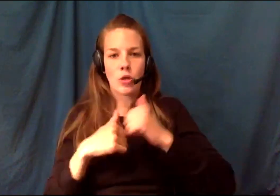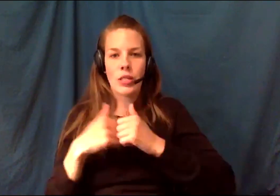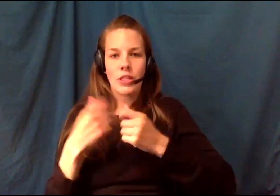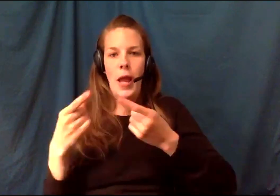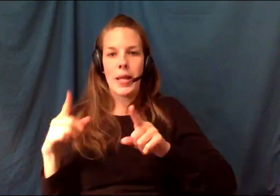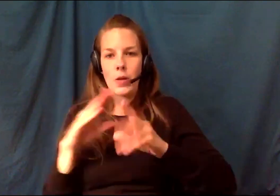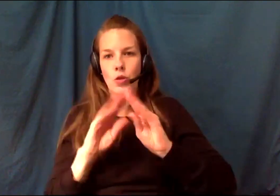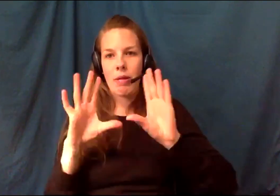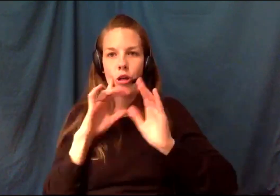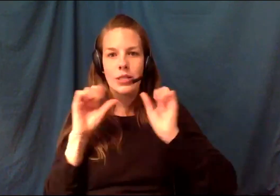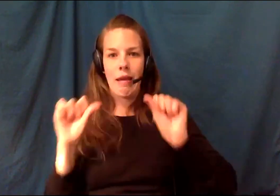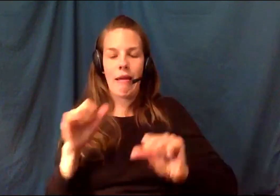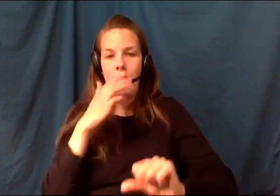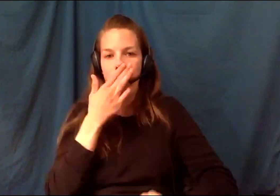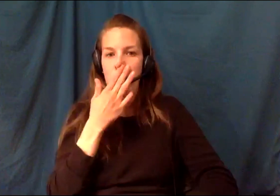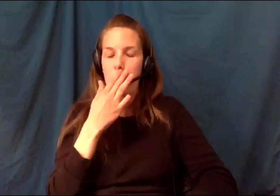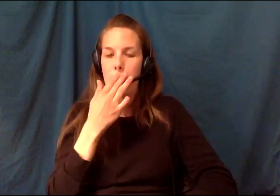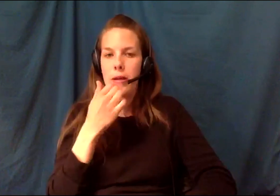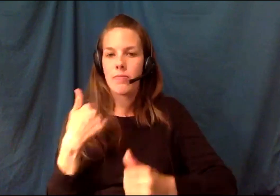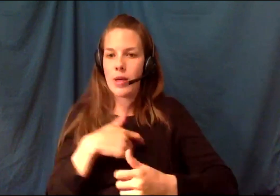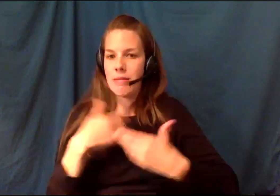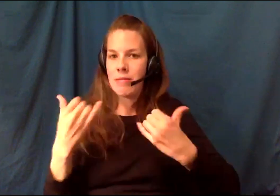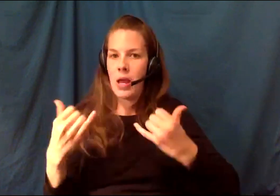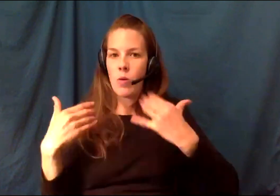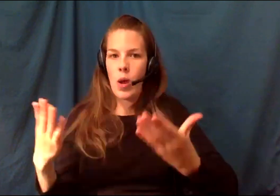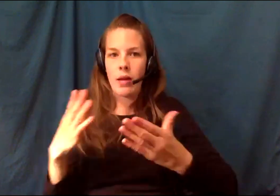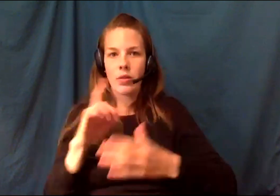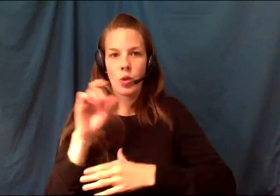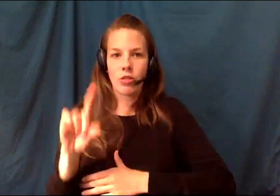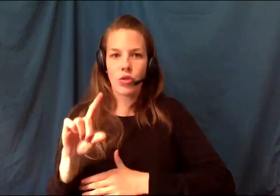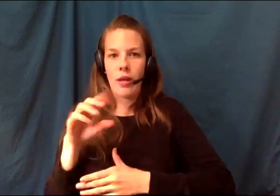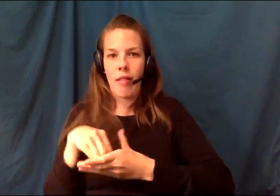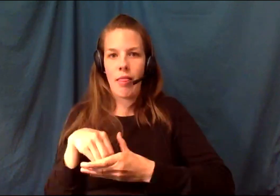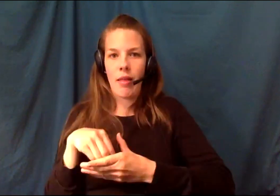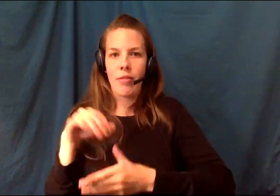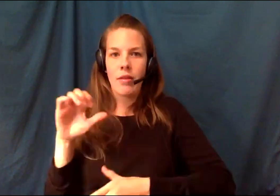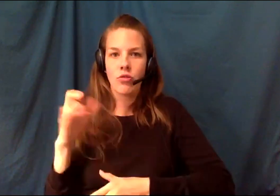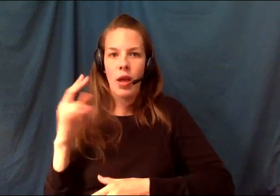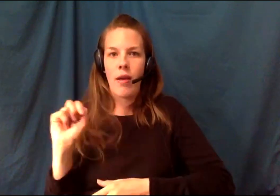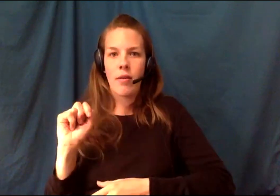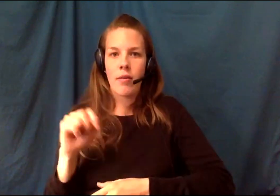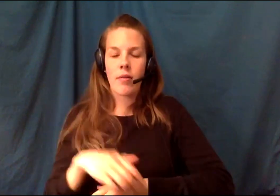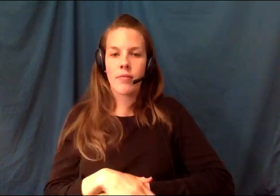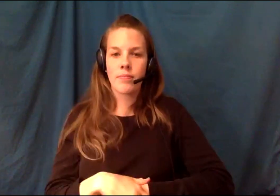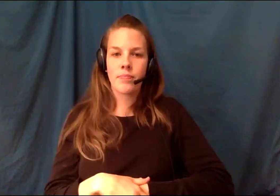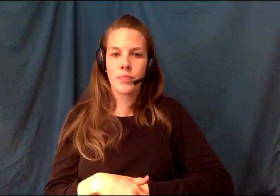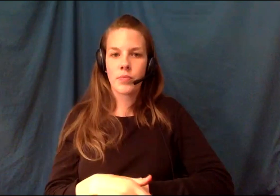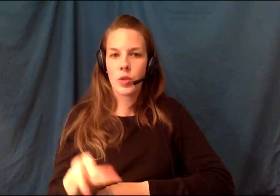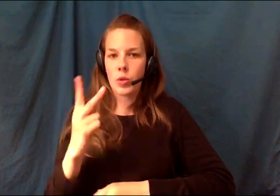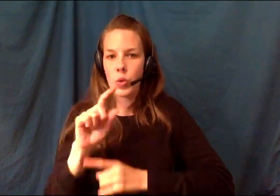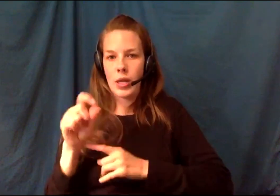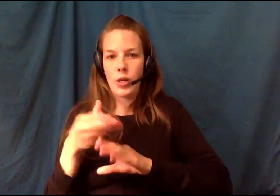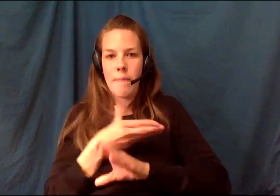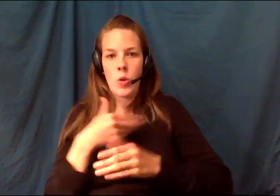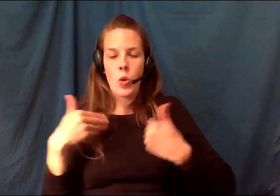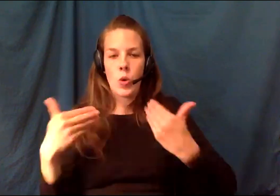as I can. We will now go ahead to questions that are in the chat. We did receive 2 questions ahead of time, so I will go